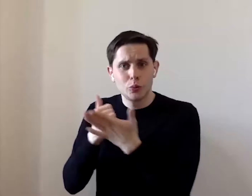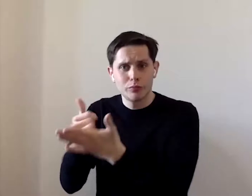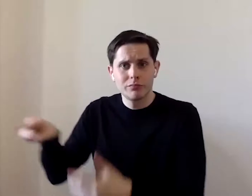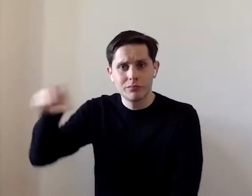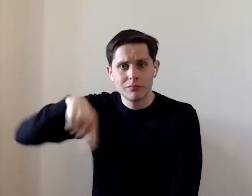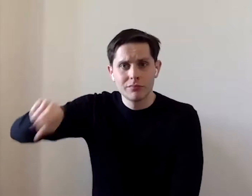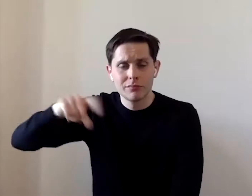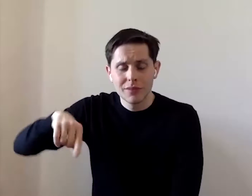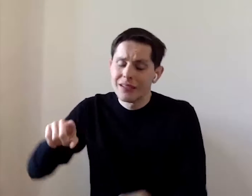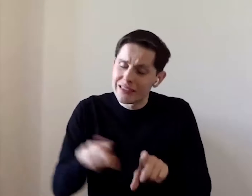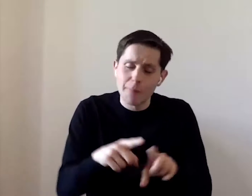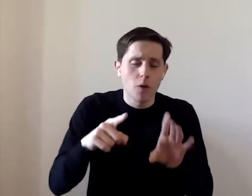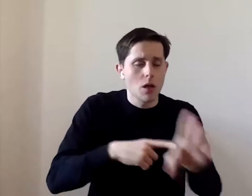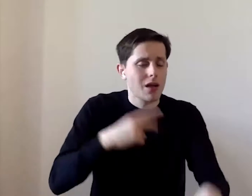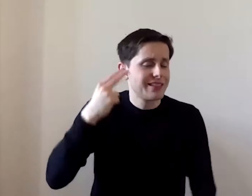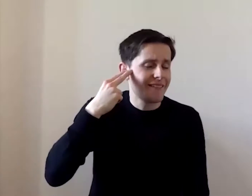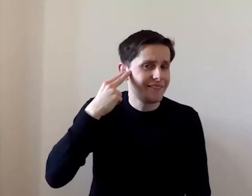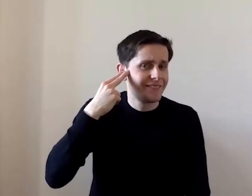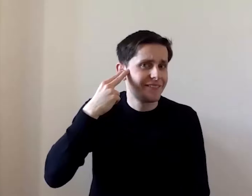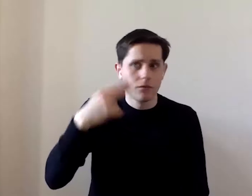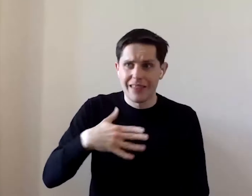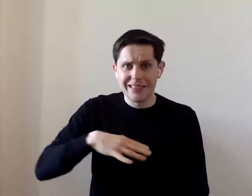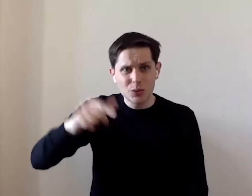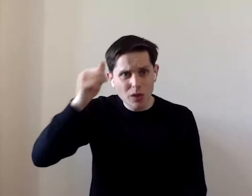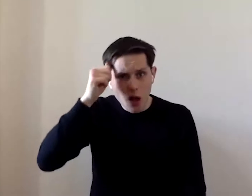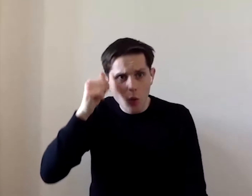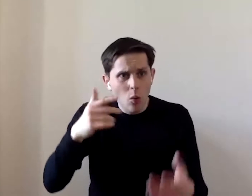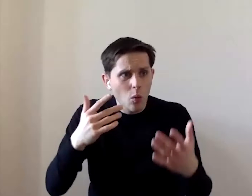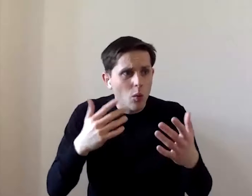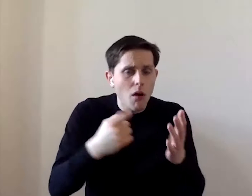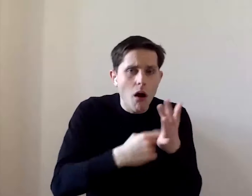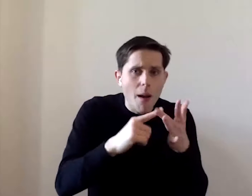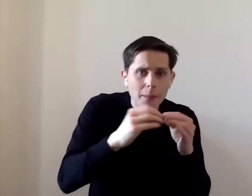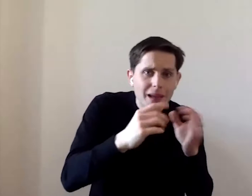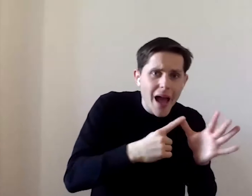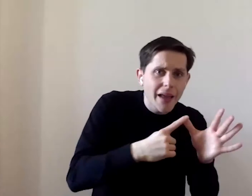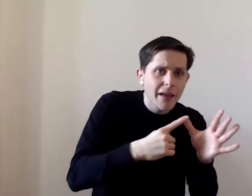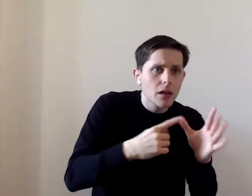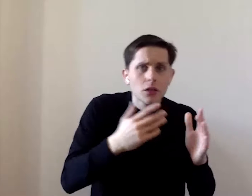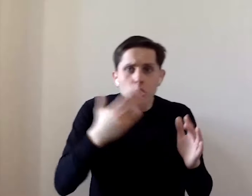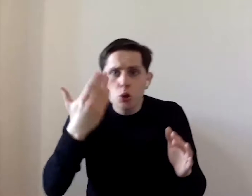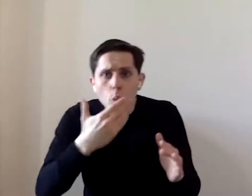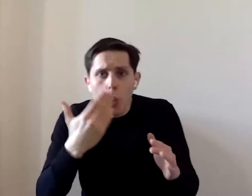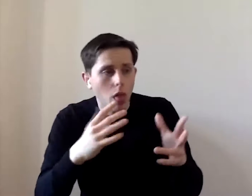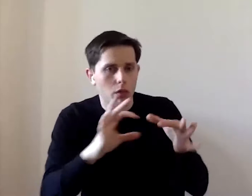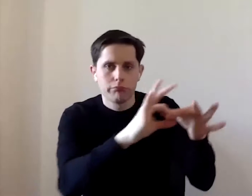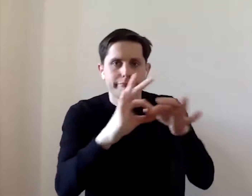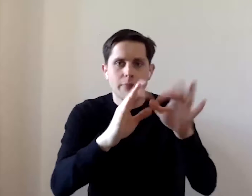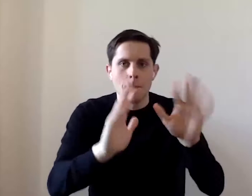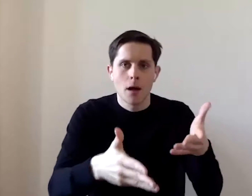think that young deaf people need to be able to know that a job in architecture is for them. And that means there needs to be the support there.